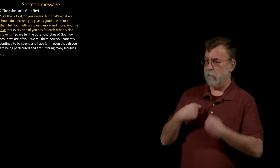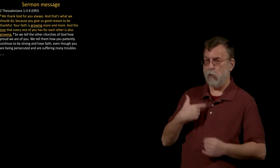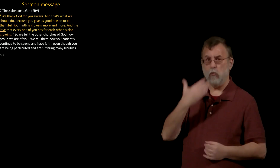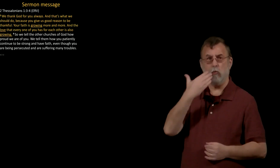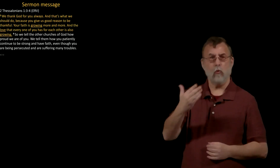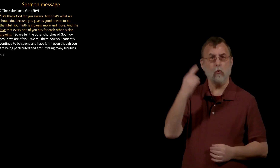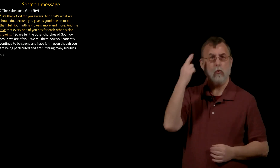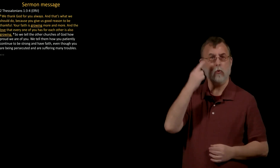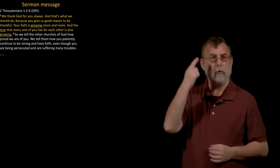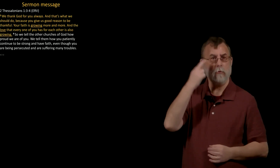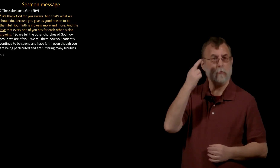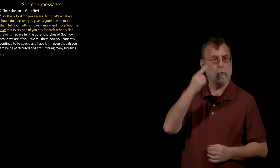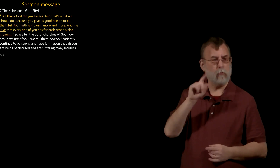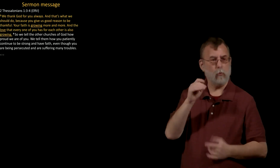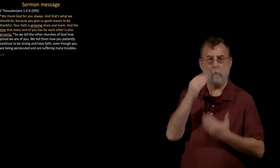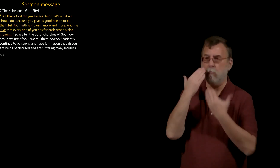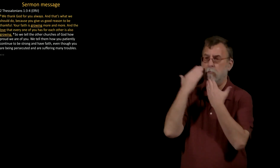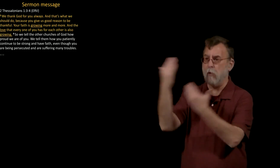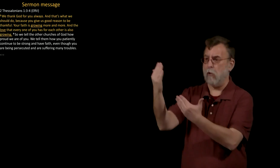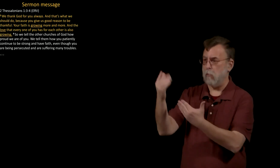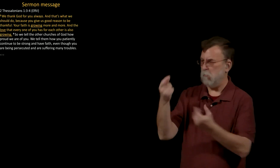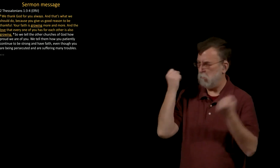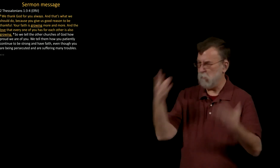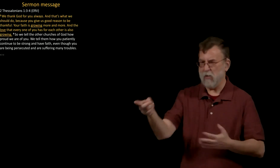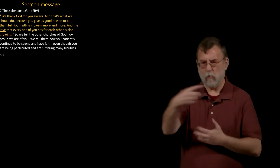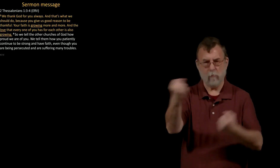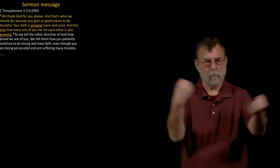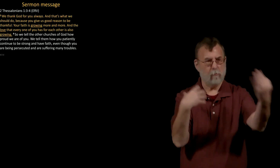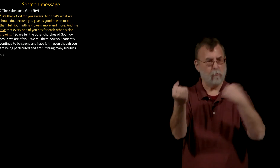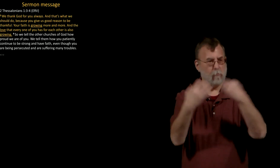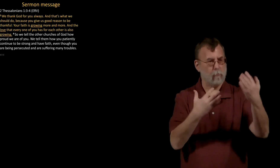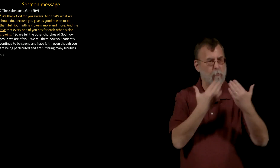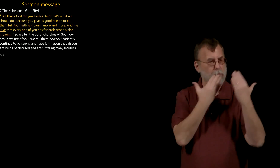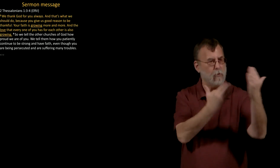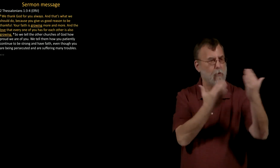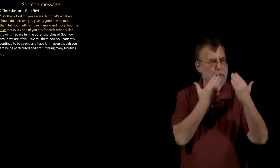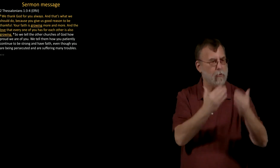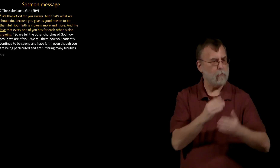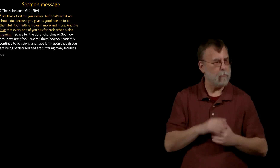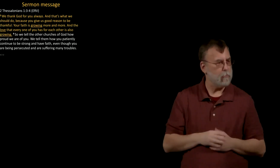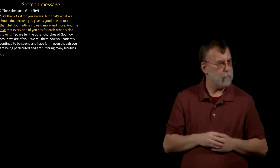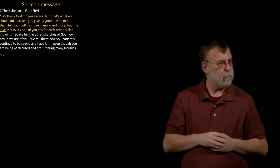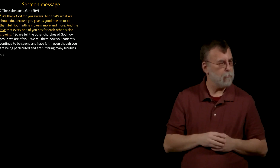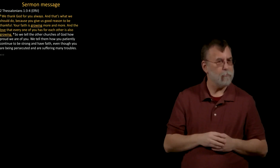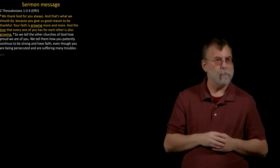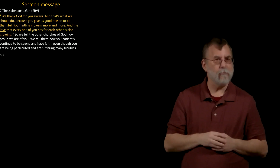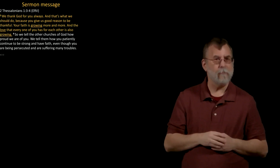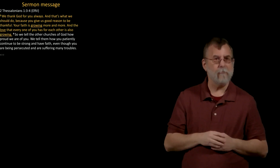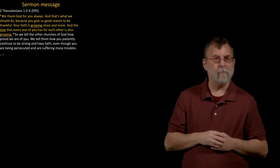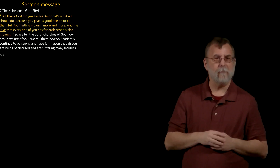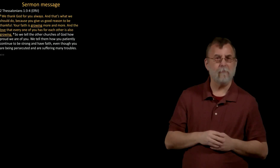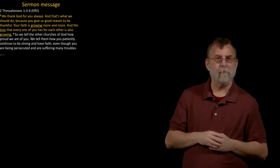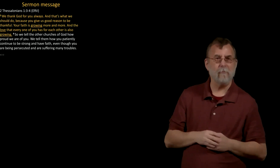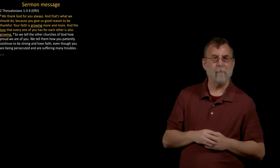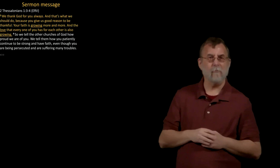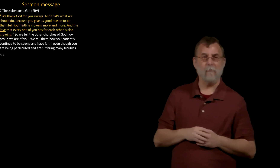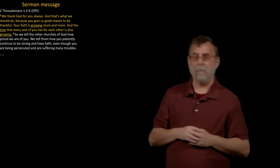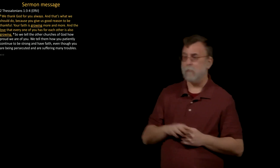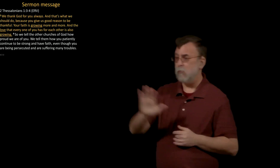Now it says, good reason to be thankful. Many ways to be thankful.